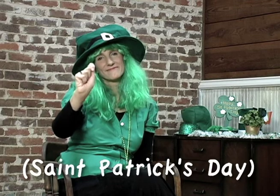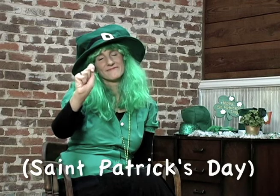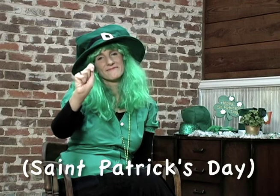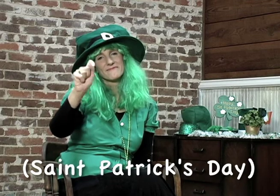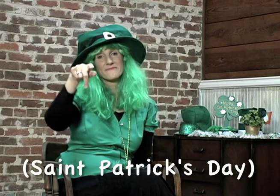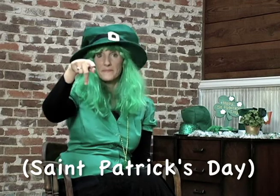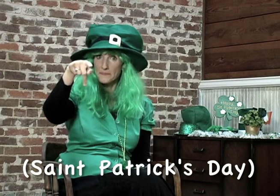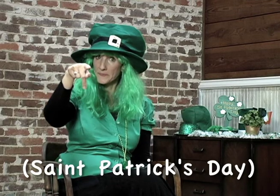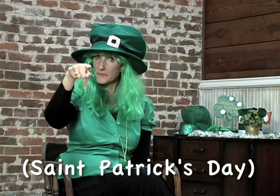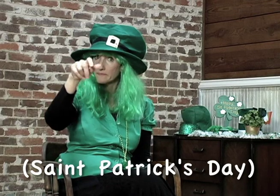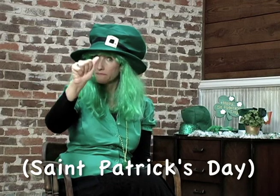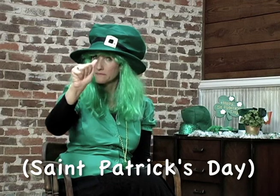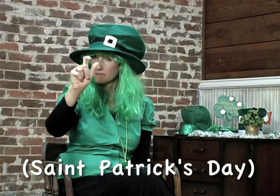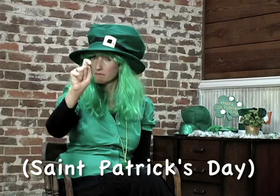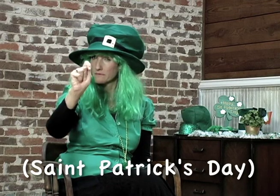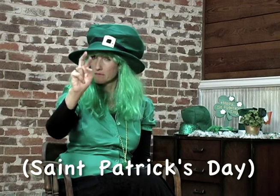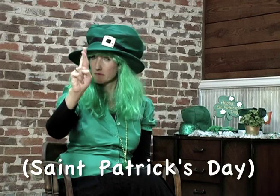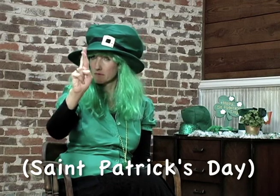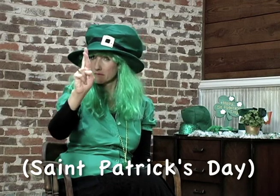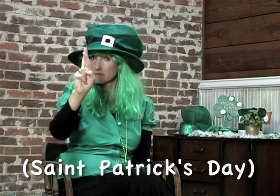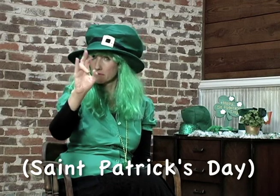They represent St. Patrick's Day.